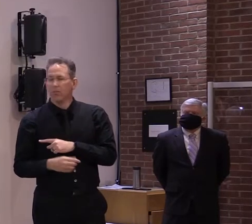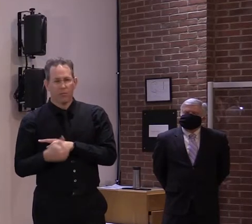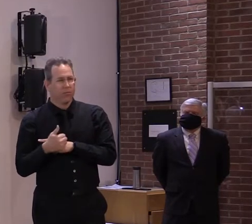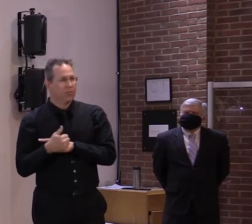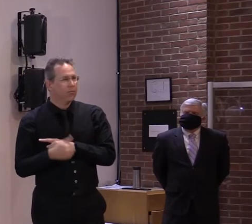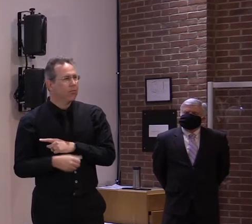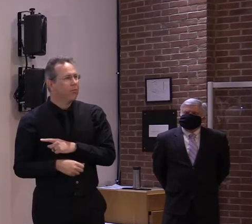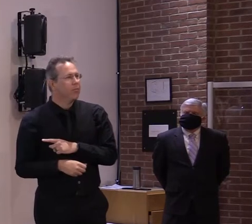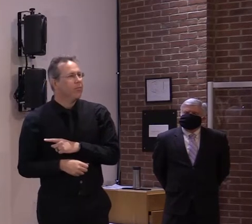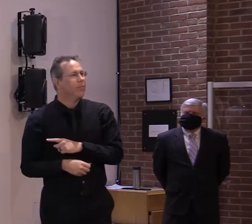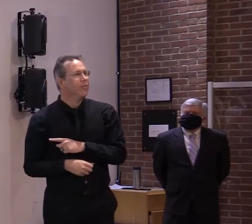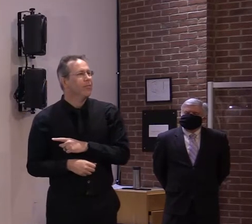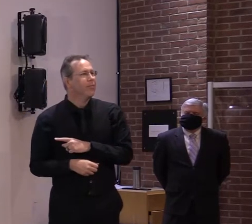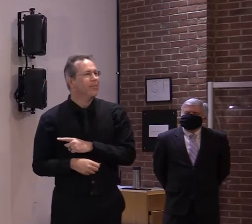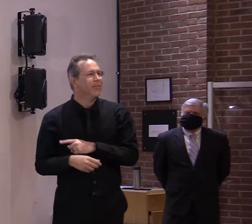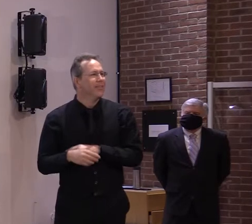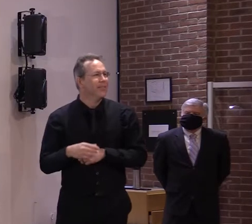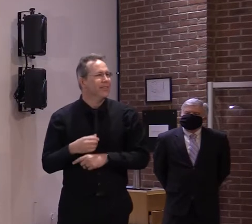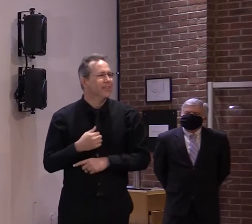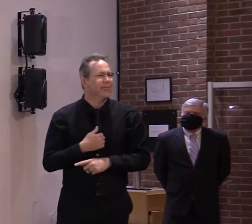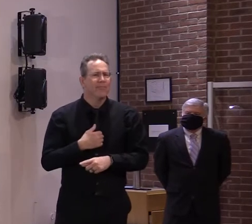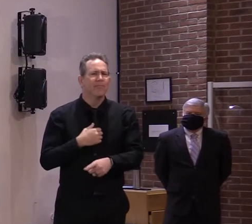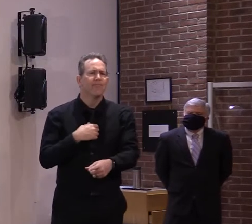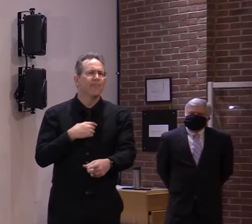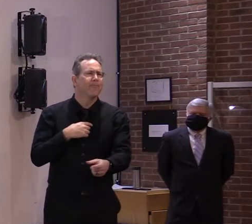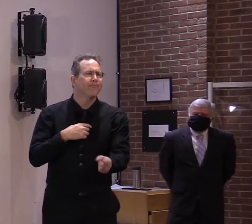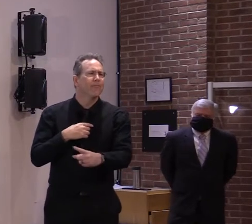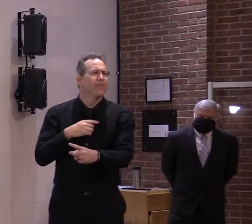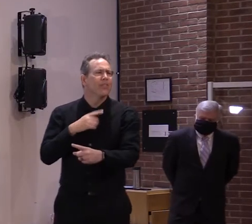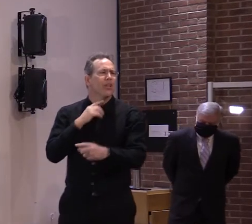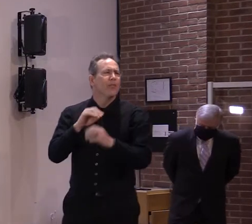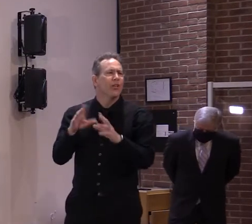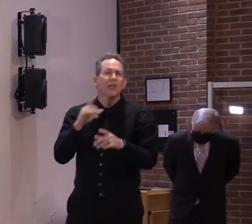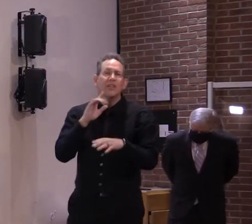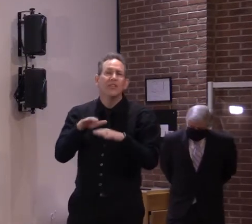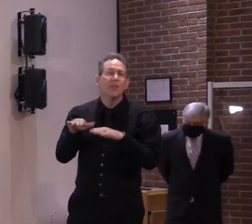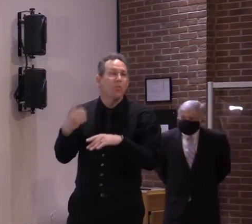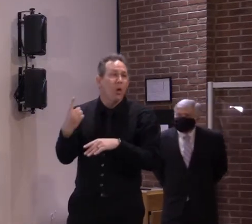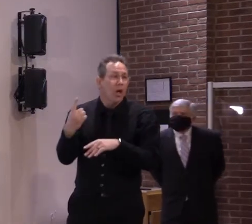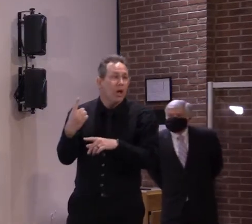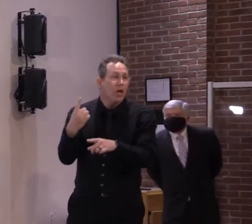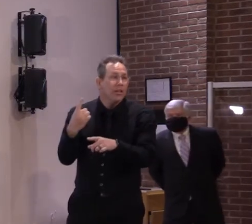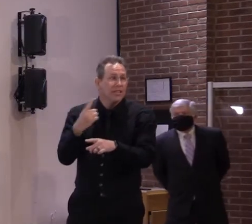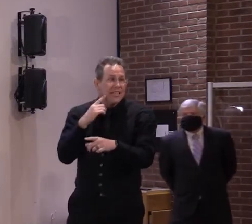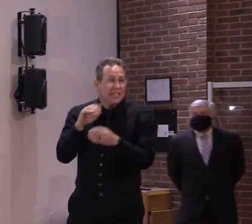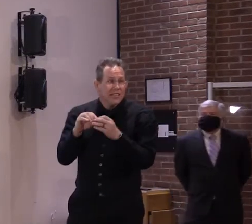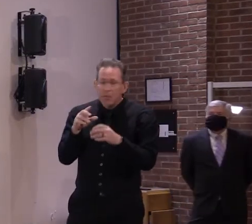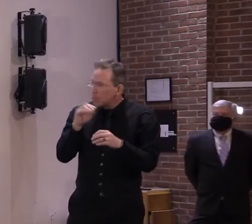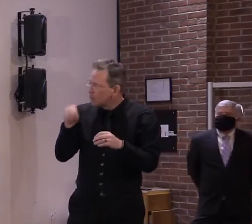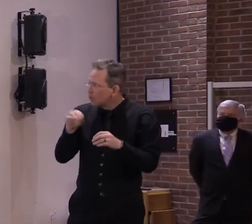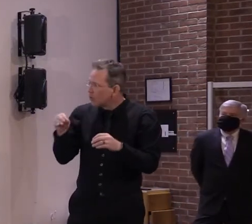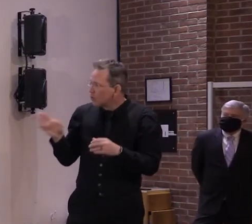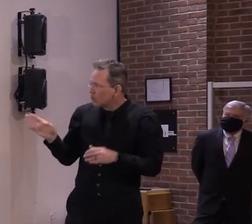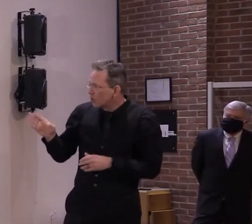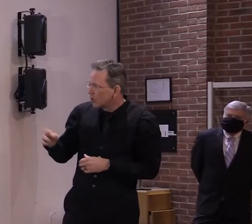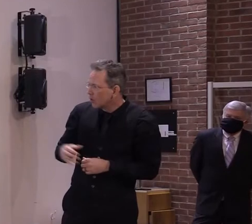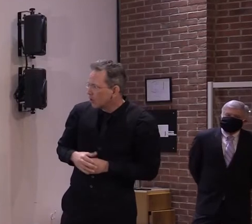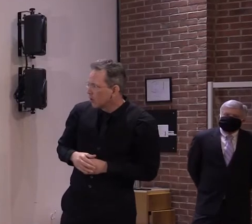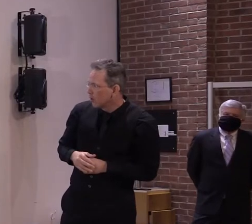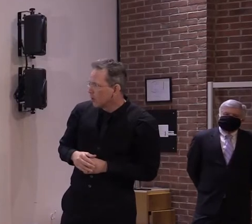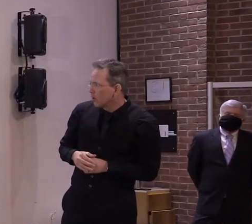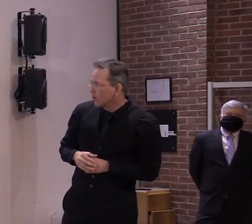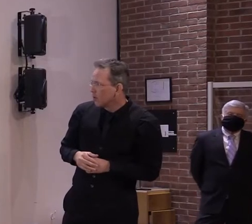I'm sorry if I'm being unclear. Step one says 45 to 55% of Vermonters 16 plus are vaccinated. Step two, 60 to